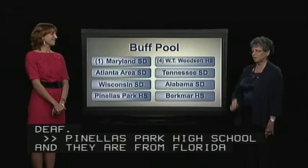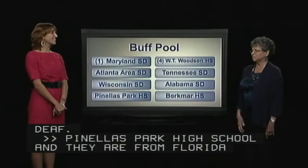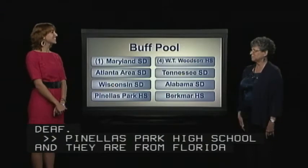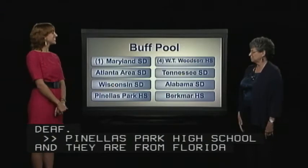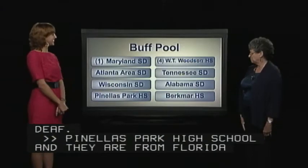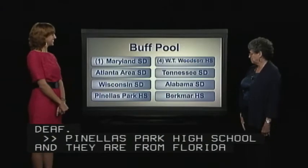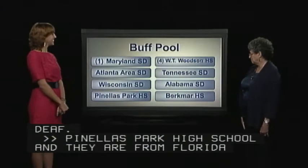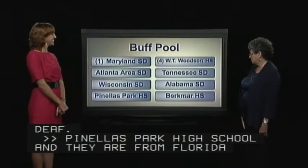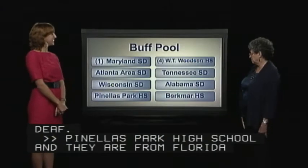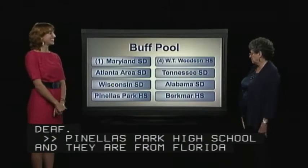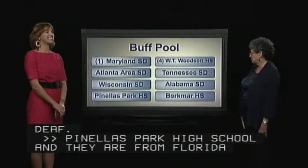from Georgia.